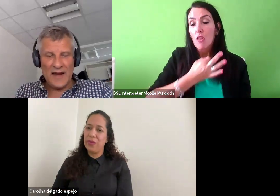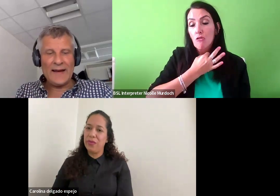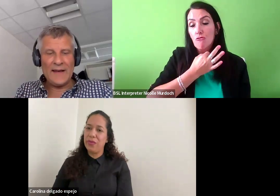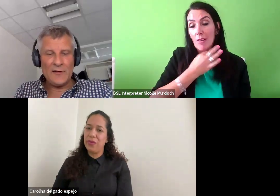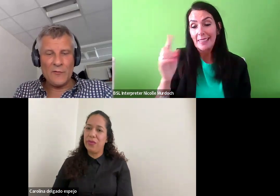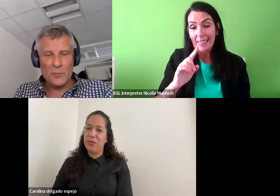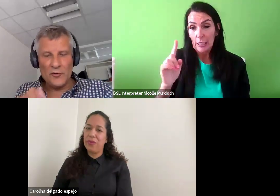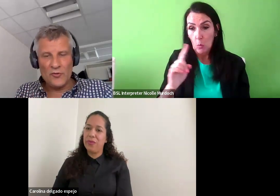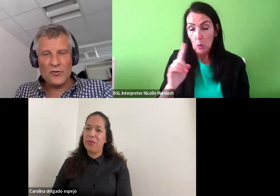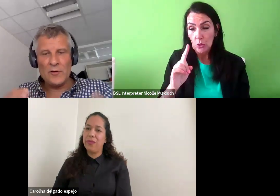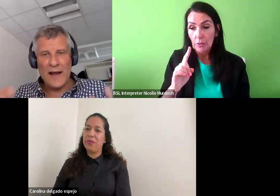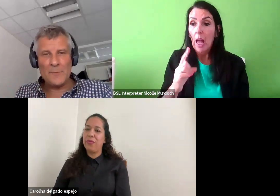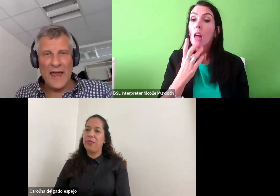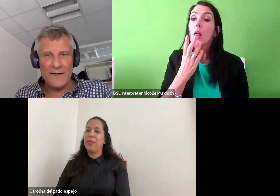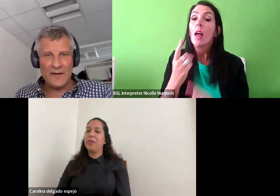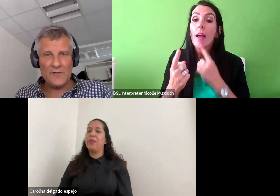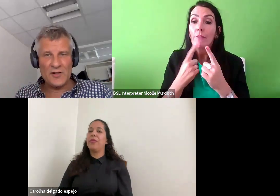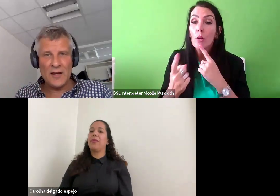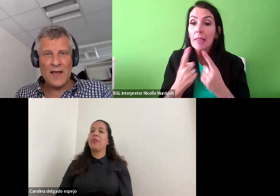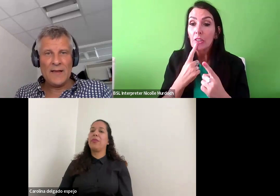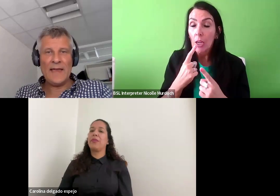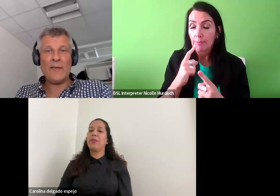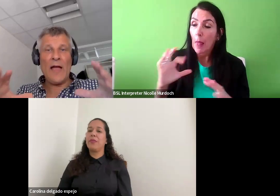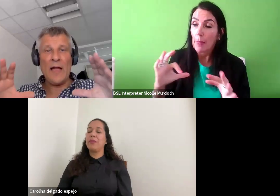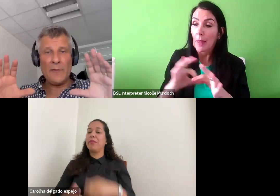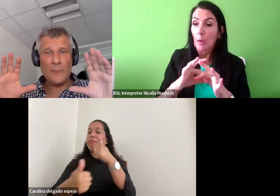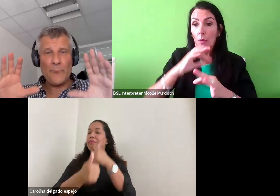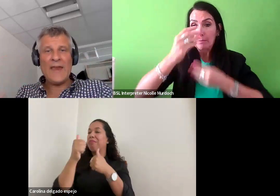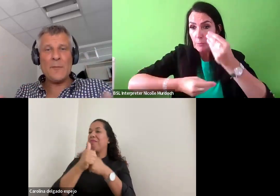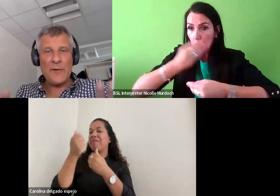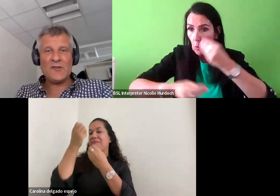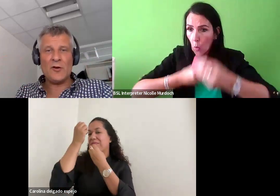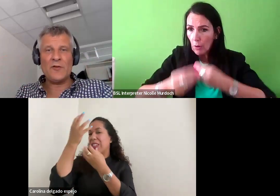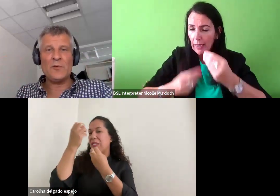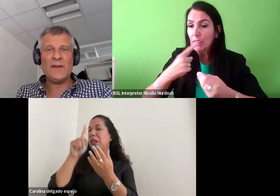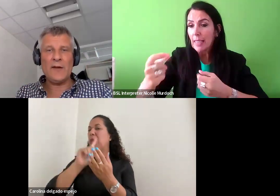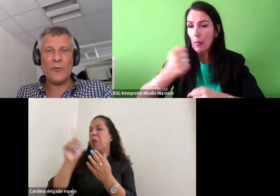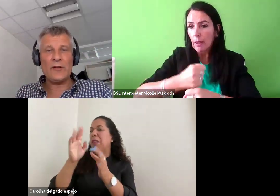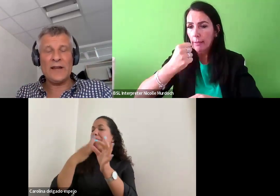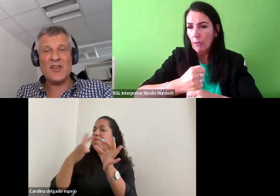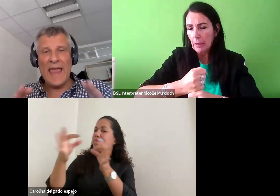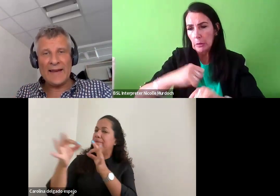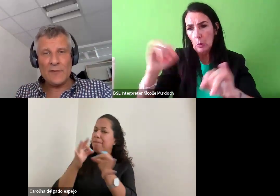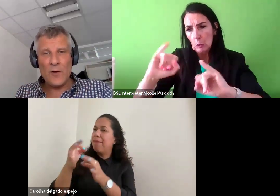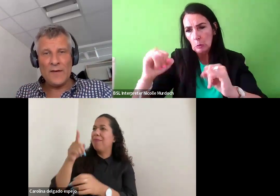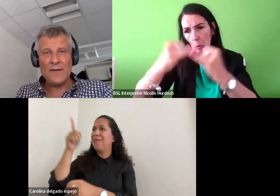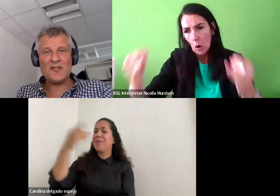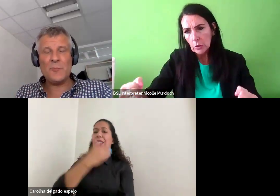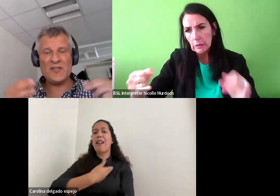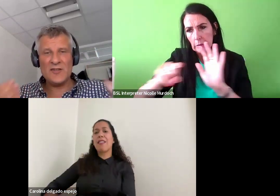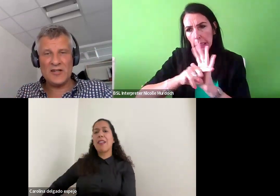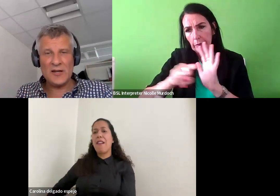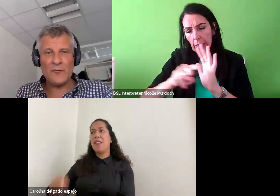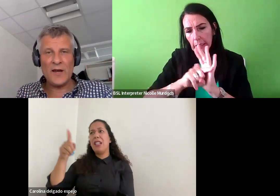is exactly that it will be used to develop narratives that paint a picture of humanitarian work that is a negative one,